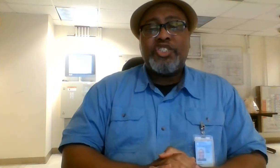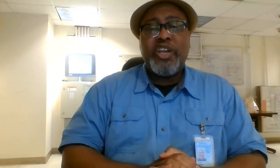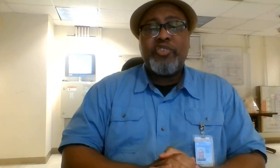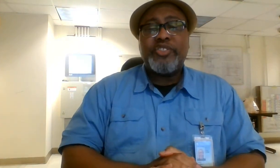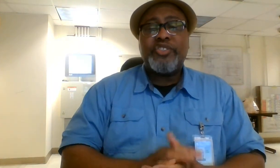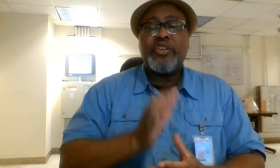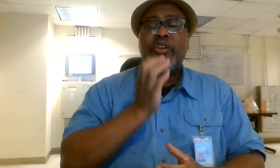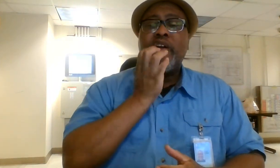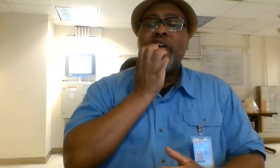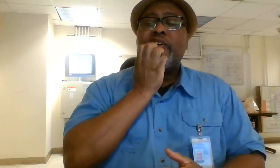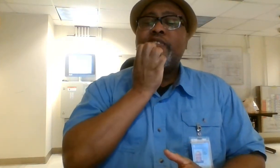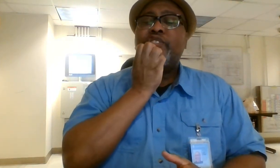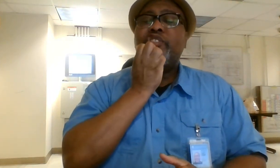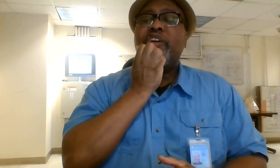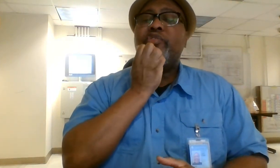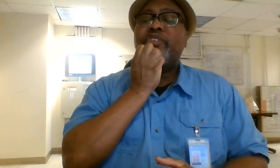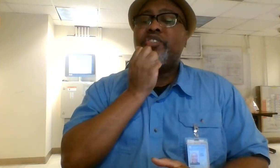Cherish. Cherish.